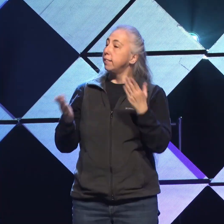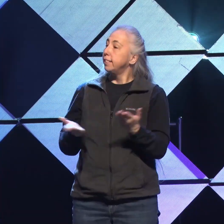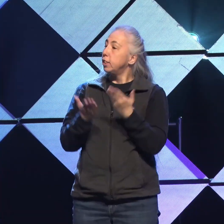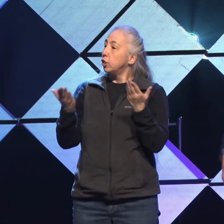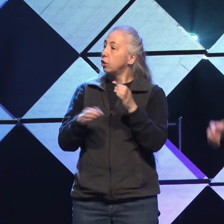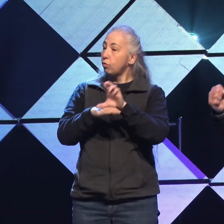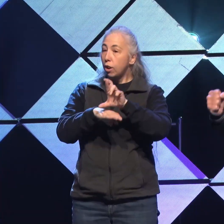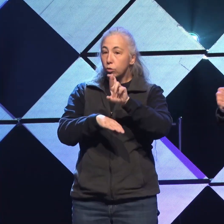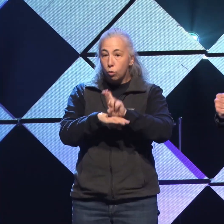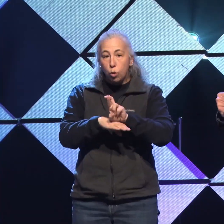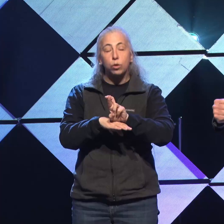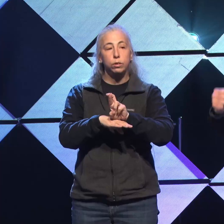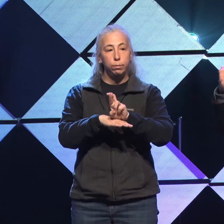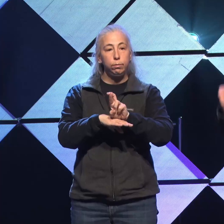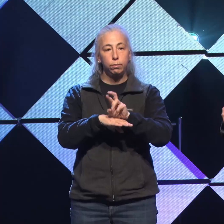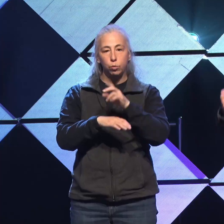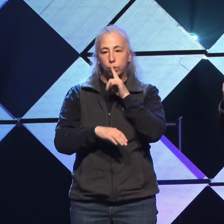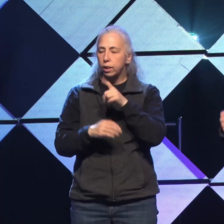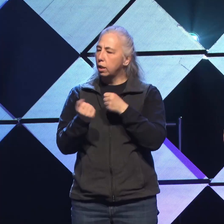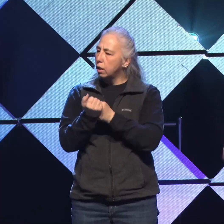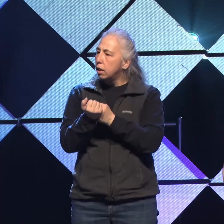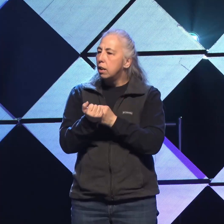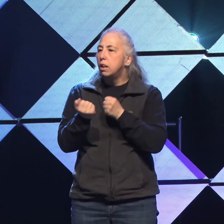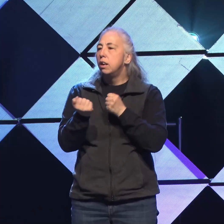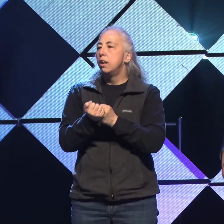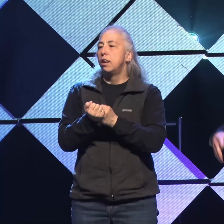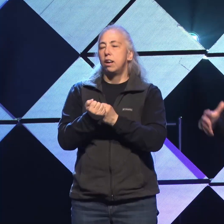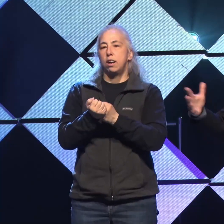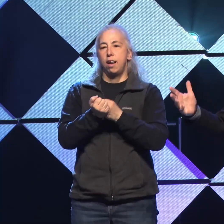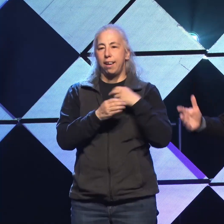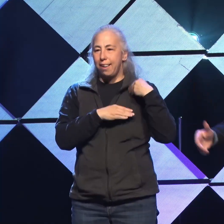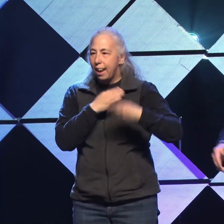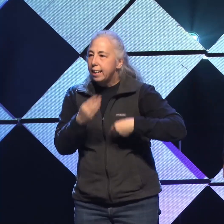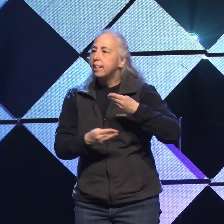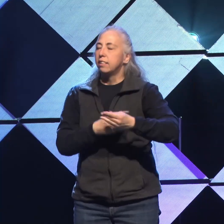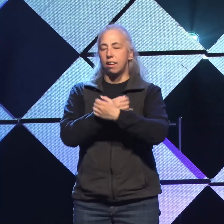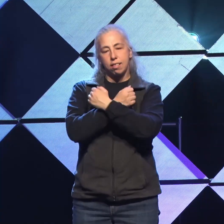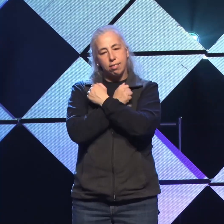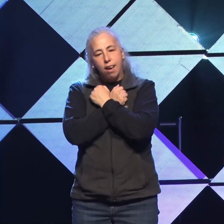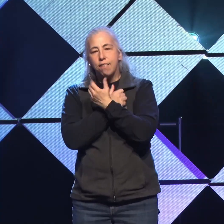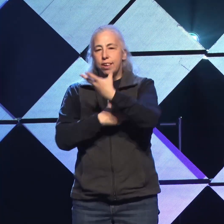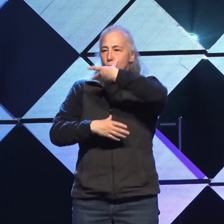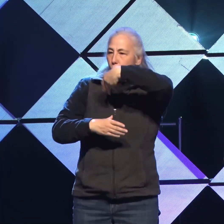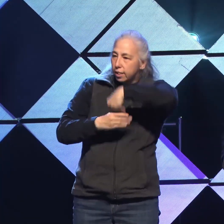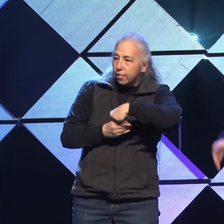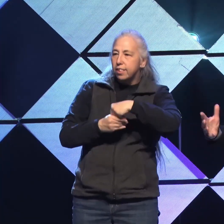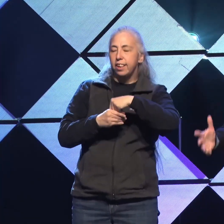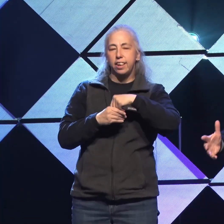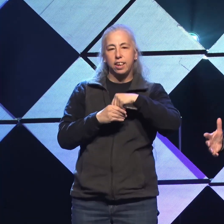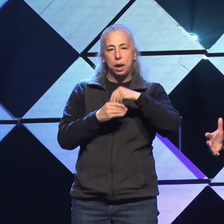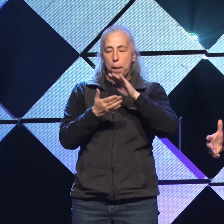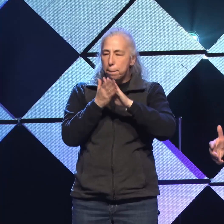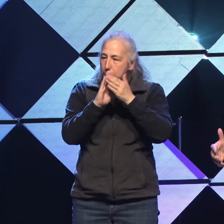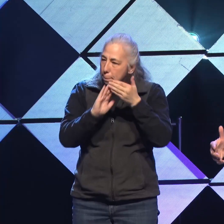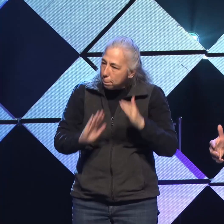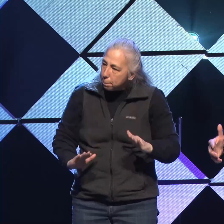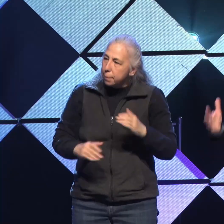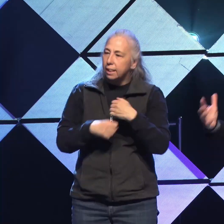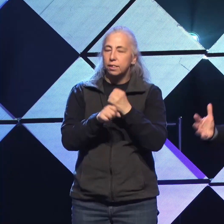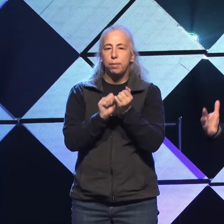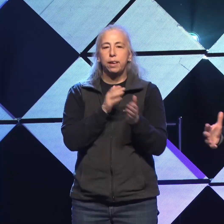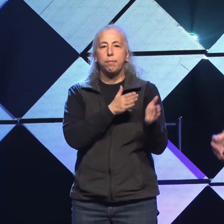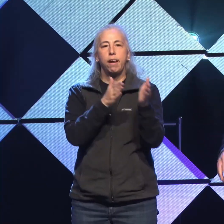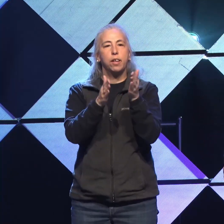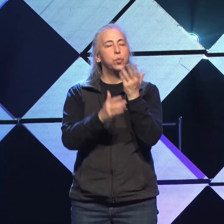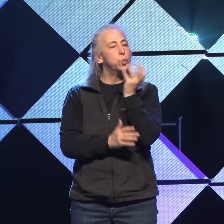Crossroads stands for kindness and love, generosity, inclusivity, and peacemaking. We